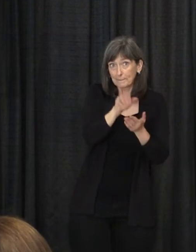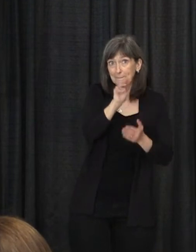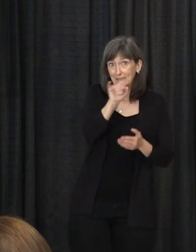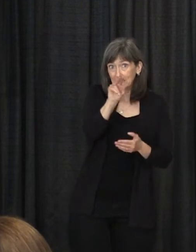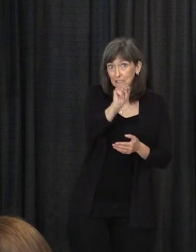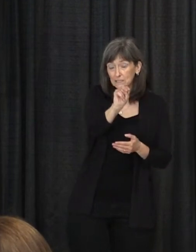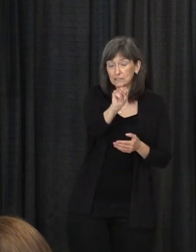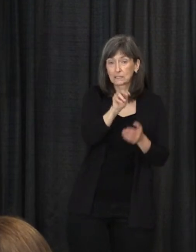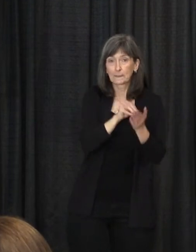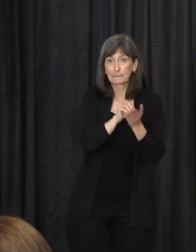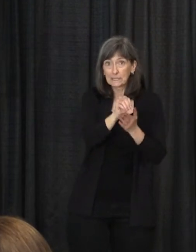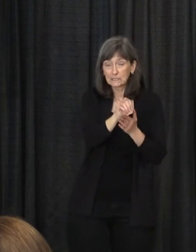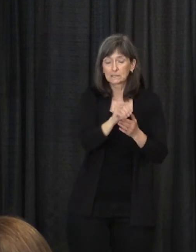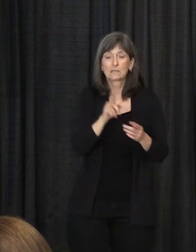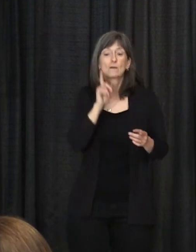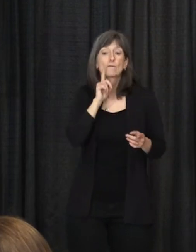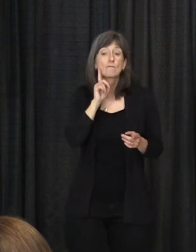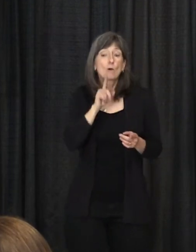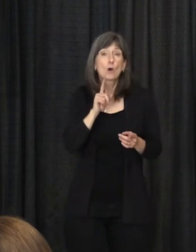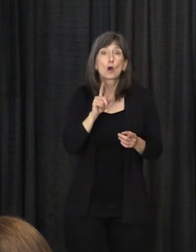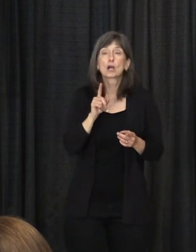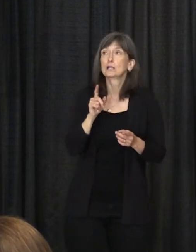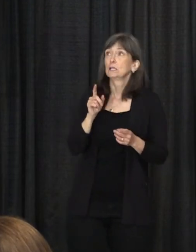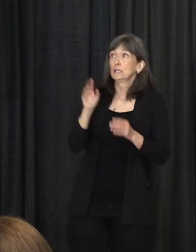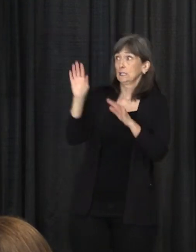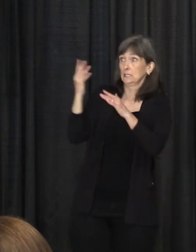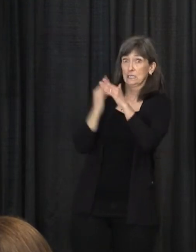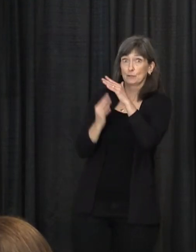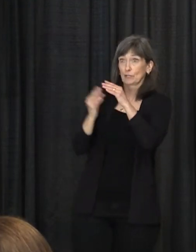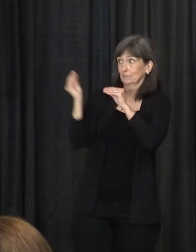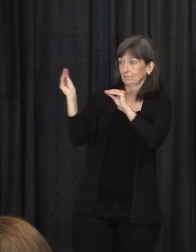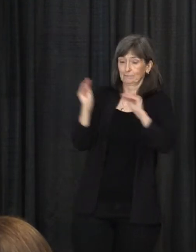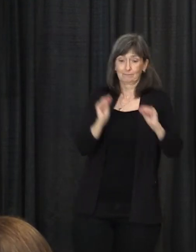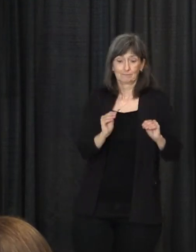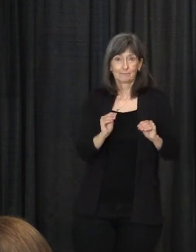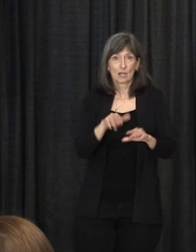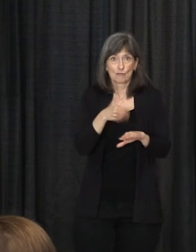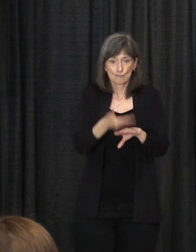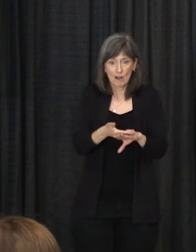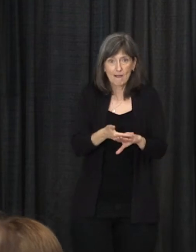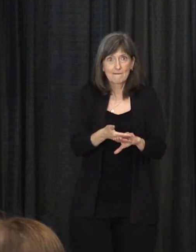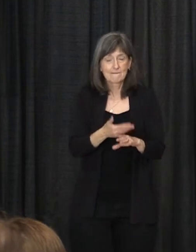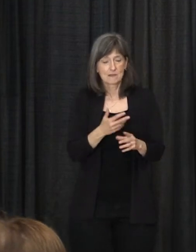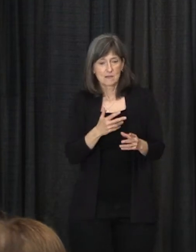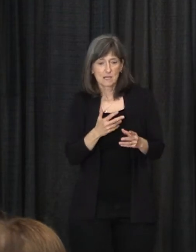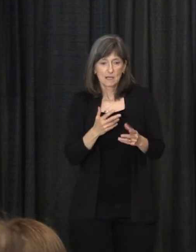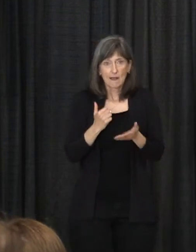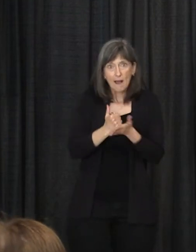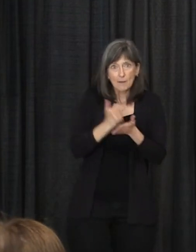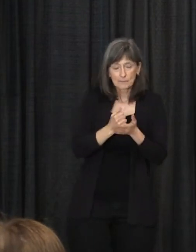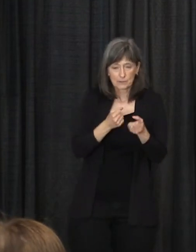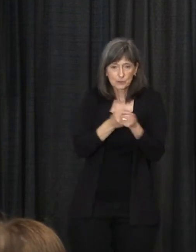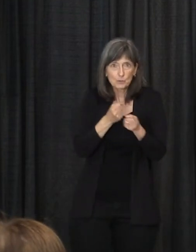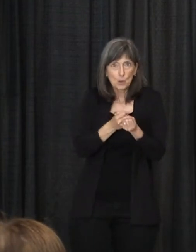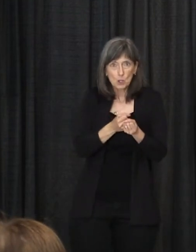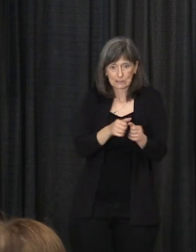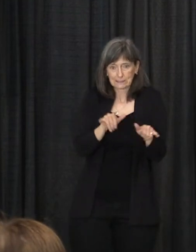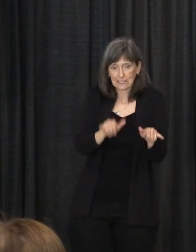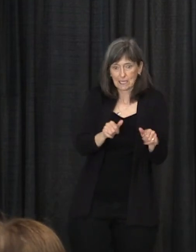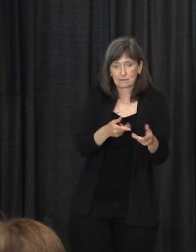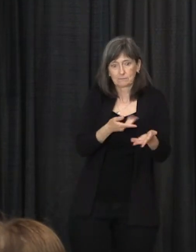on retention, integration, and resettlement services, because this is so important as well. But one of the things that I'd also like to